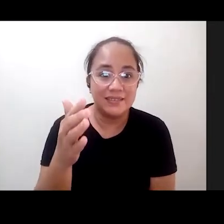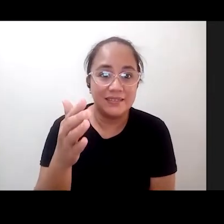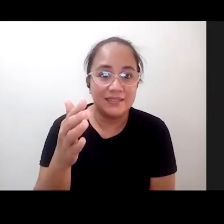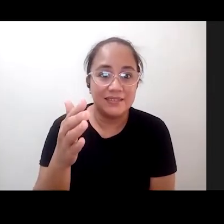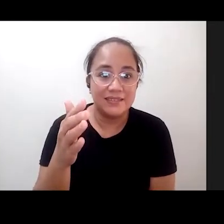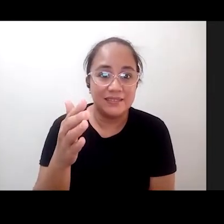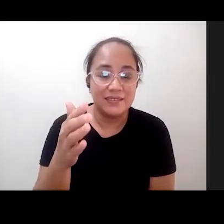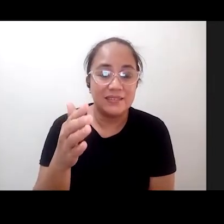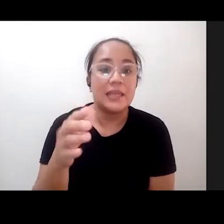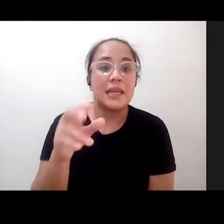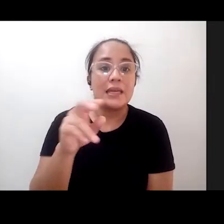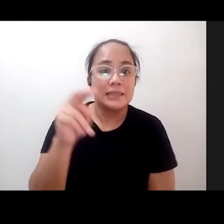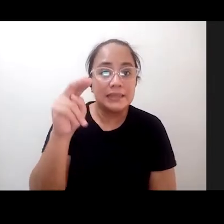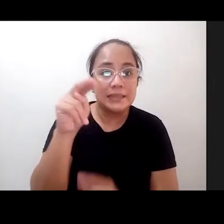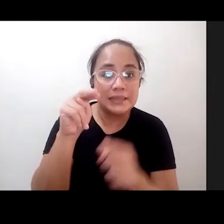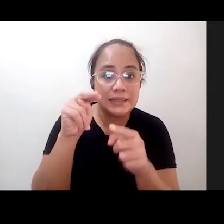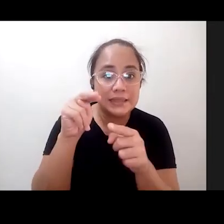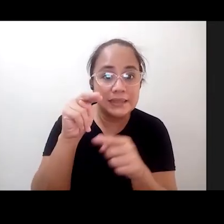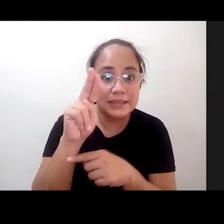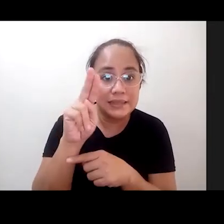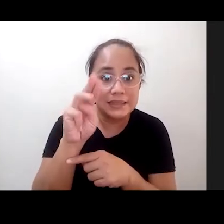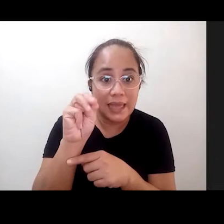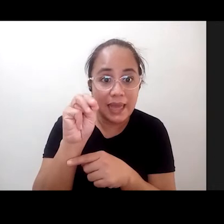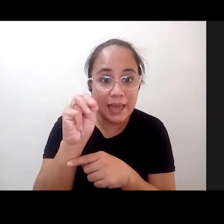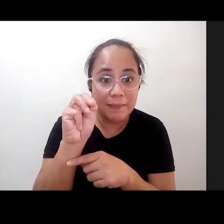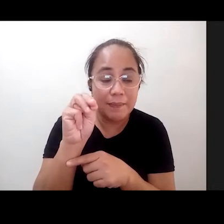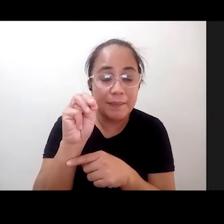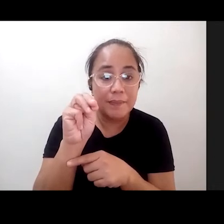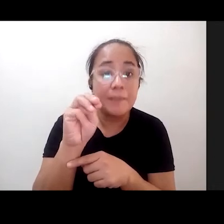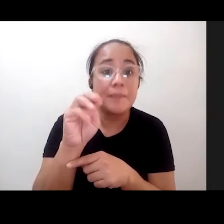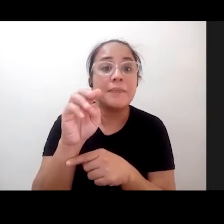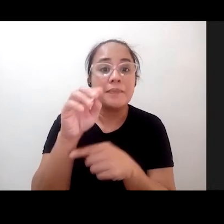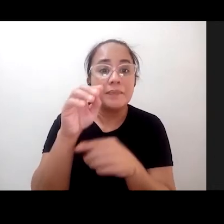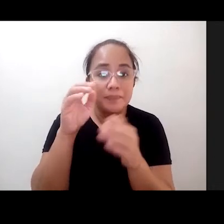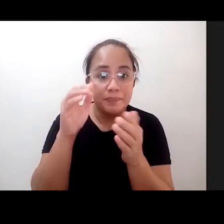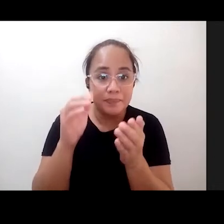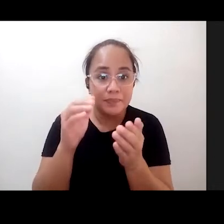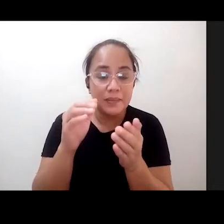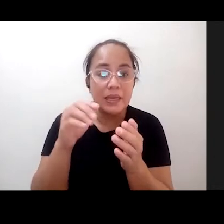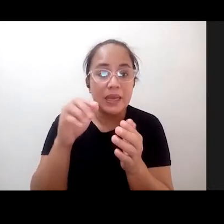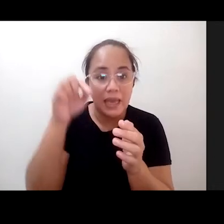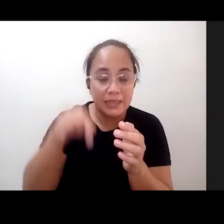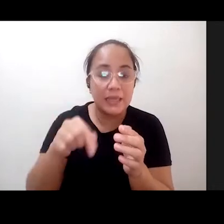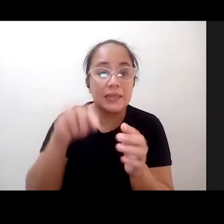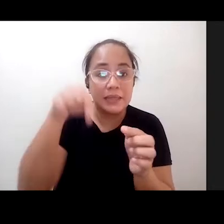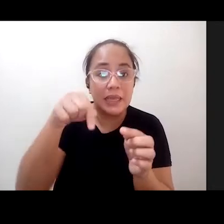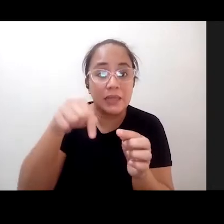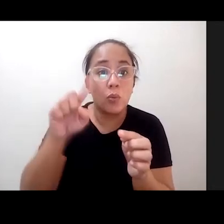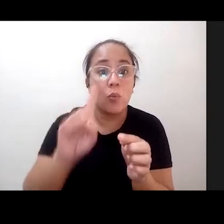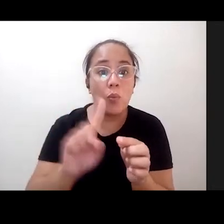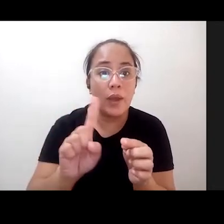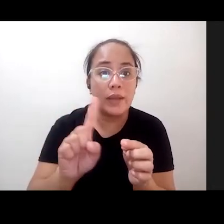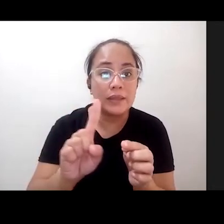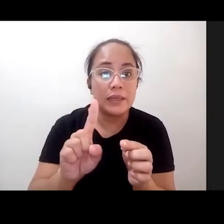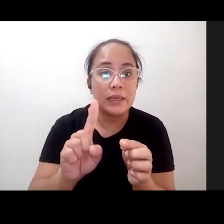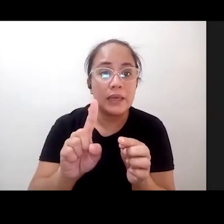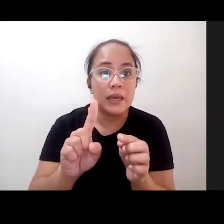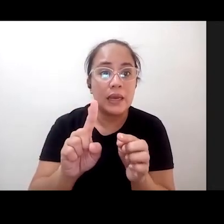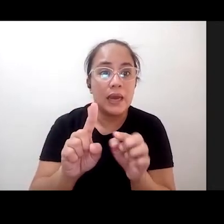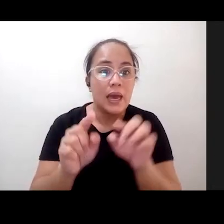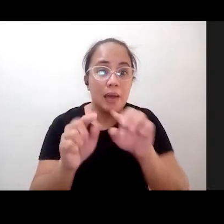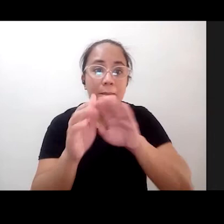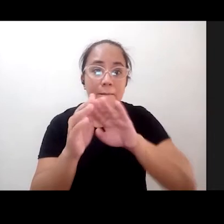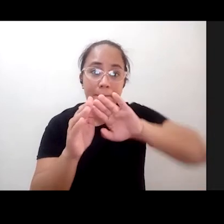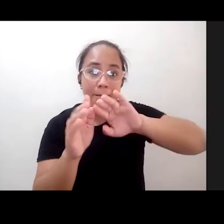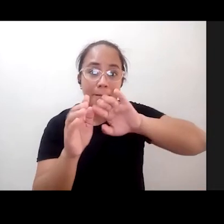noun, number, enter, and then down here, and then go back over to